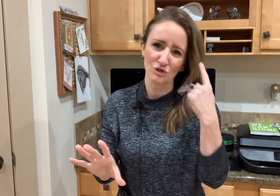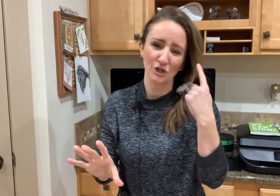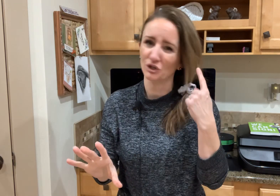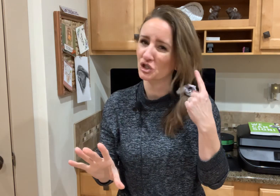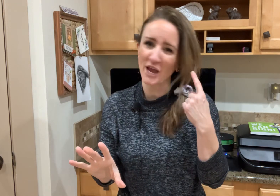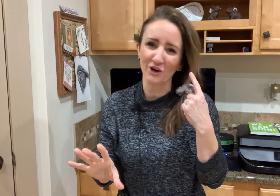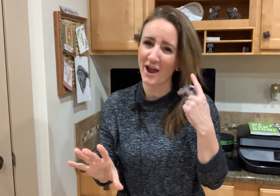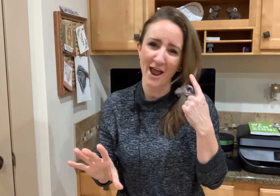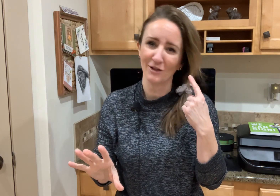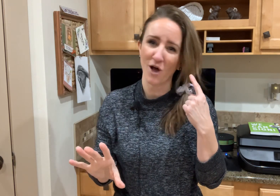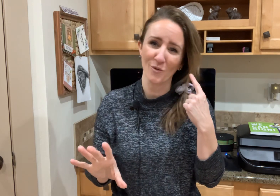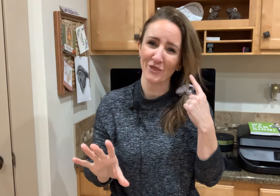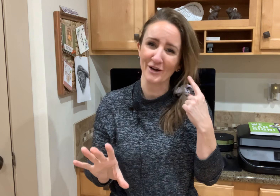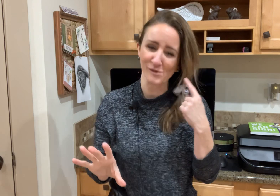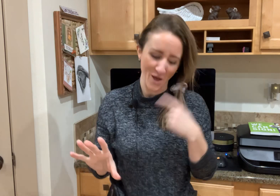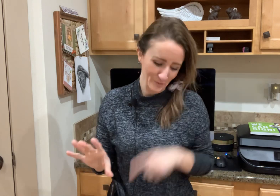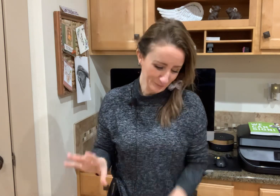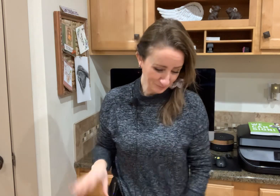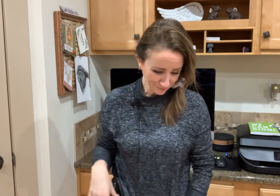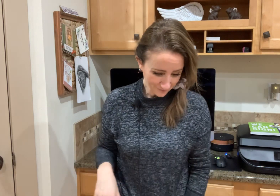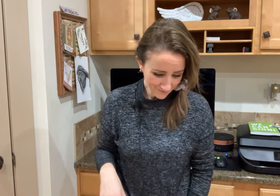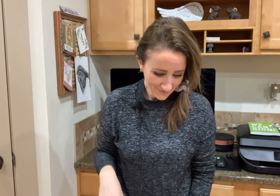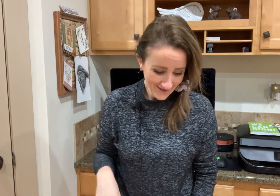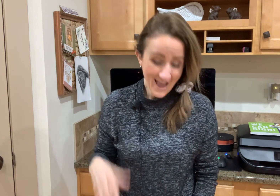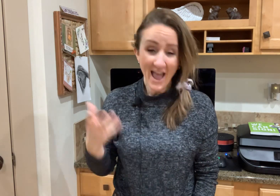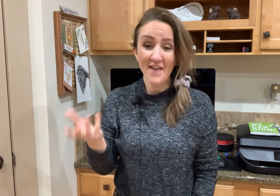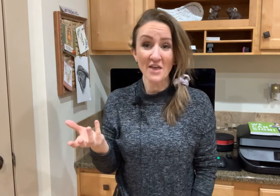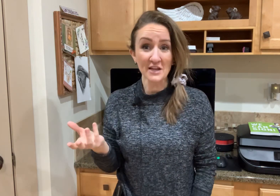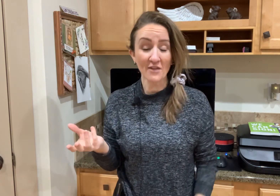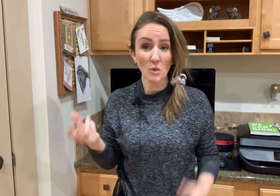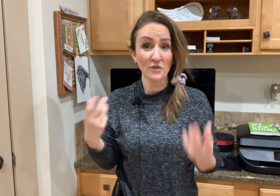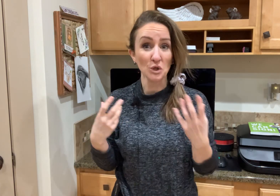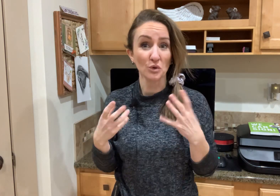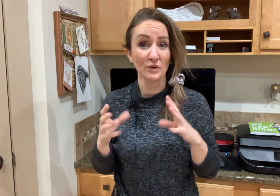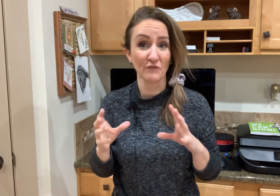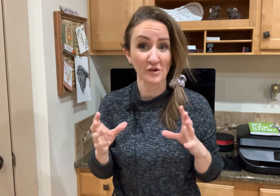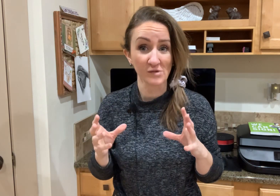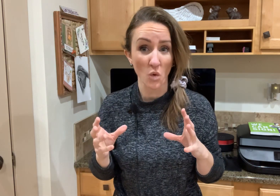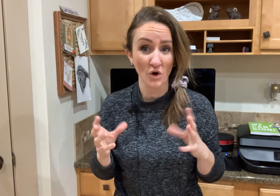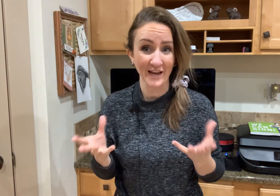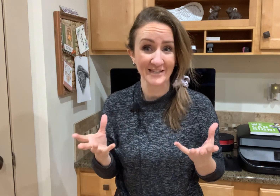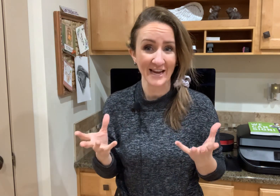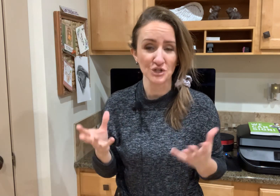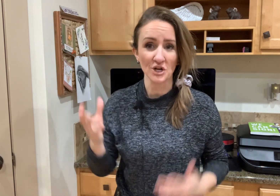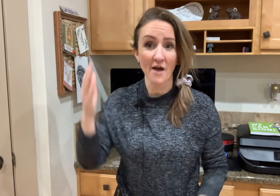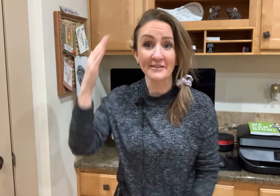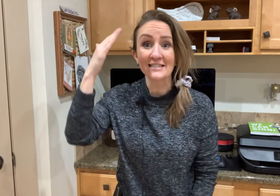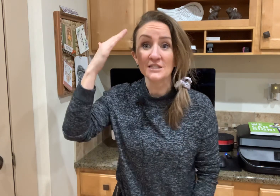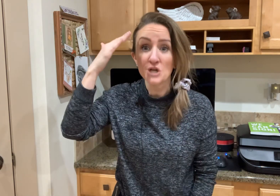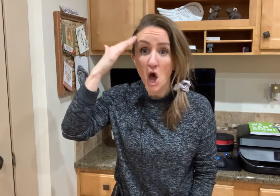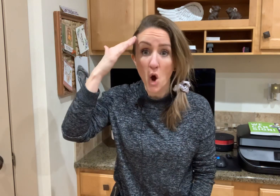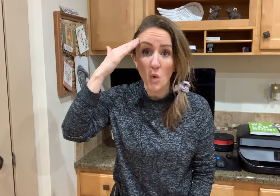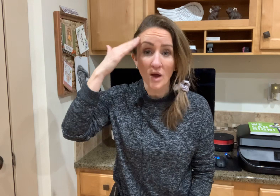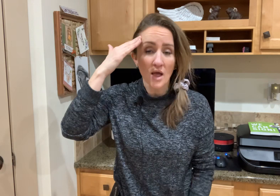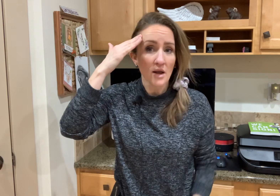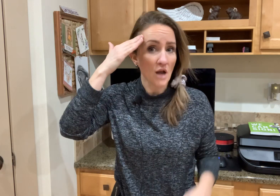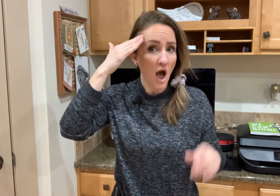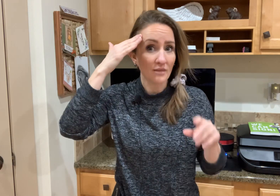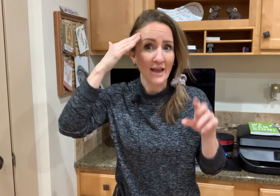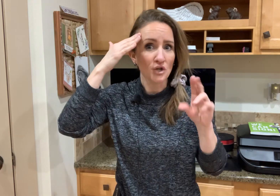you'll shake your head along with it as well. And then the other one that you can reverse the orientation of is no. Not like no,